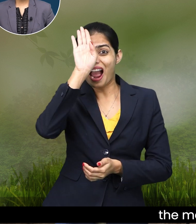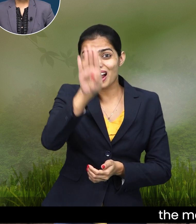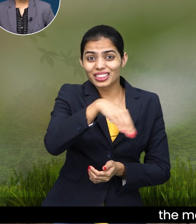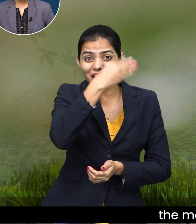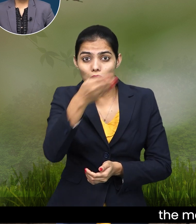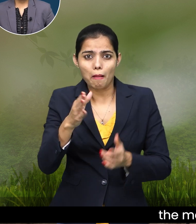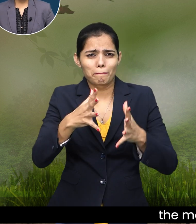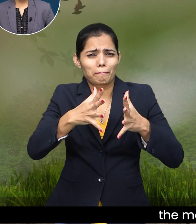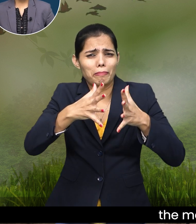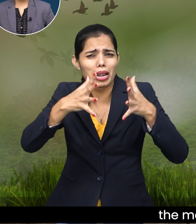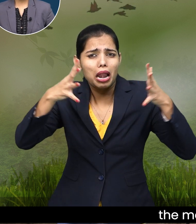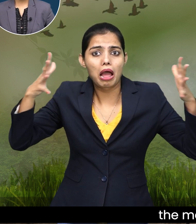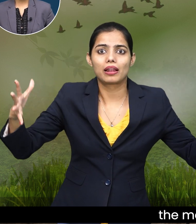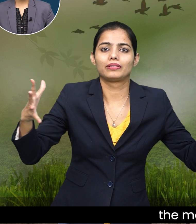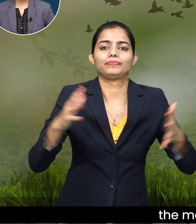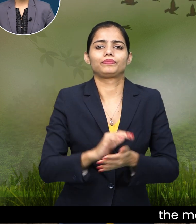the massive elephant,